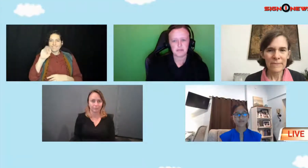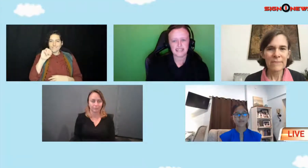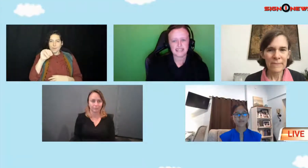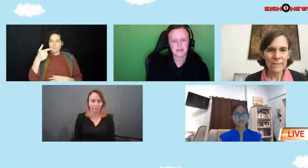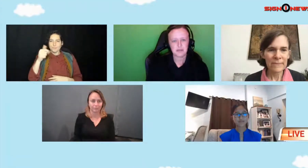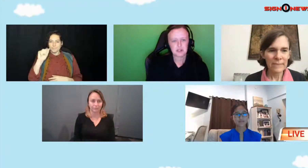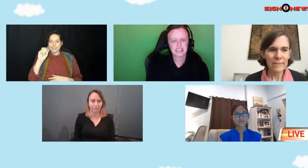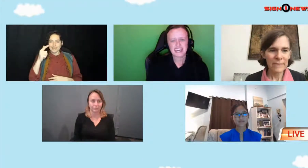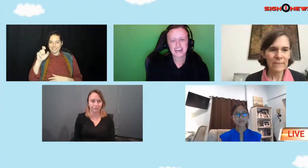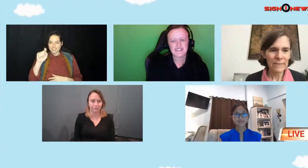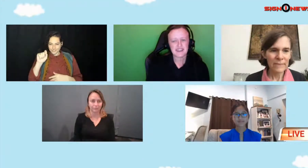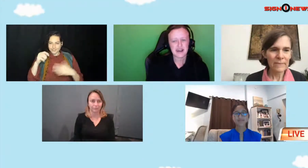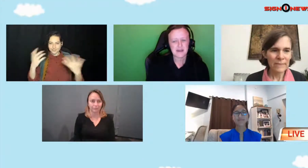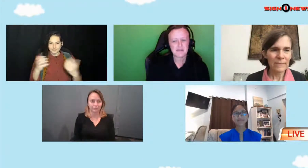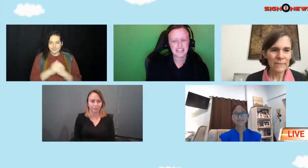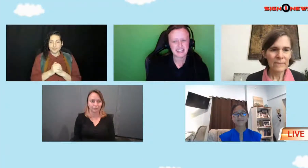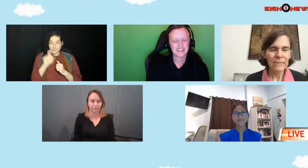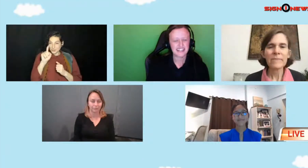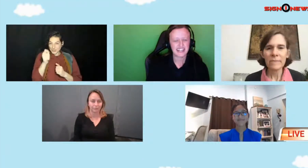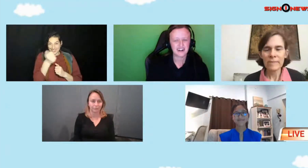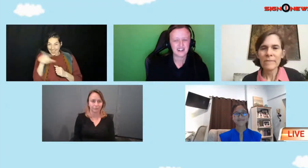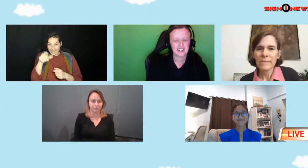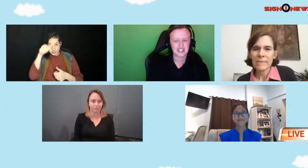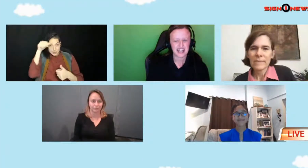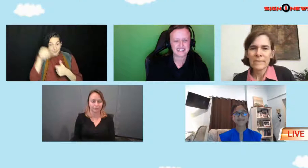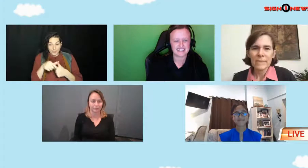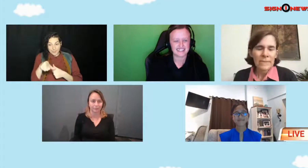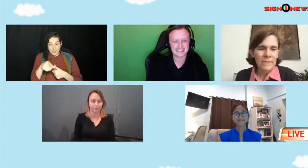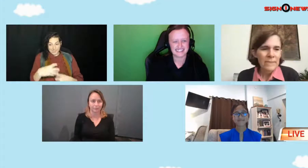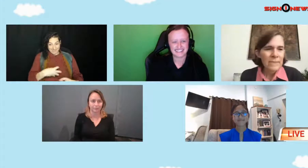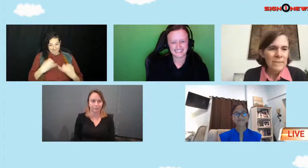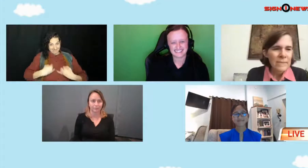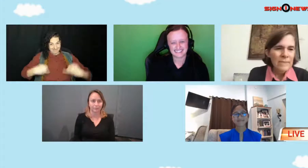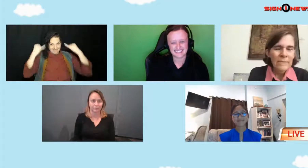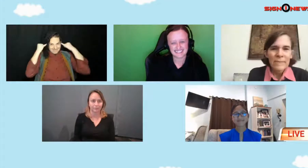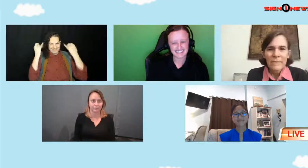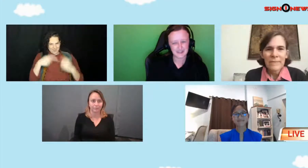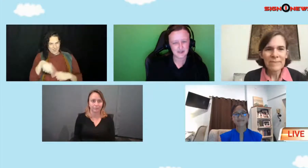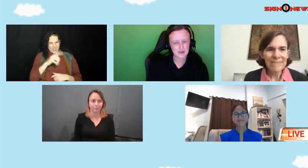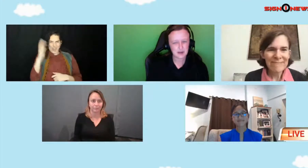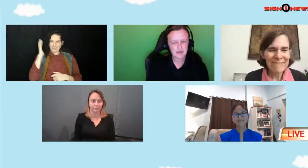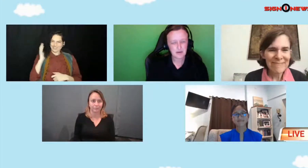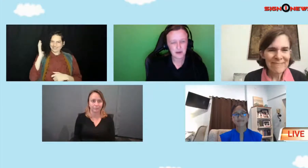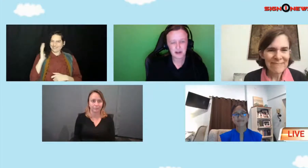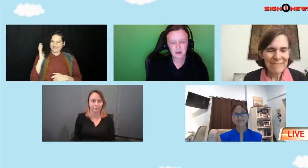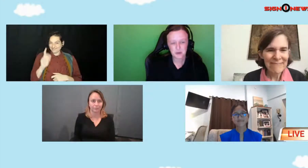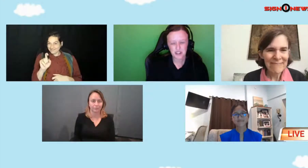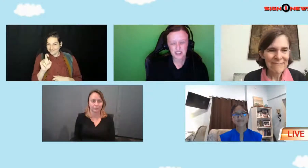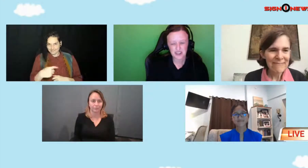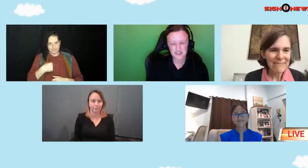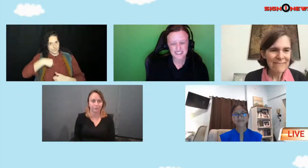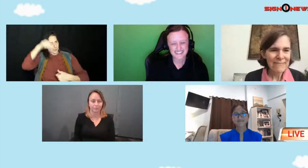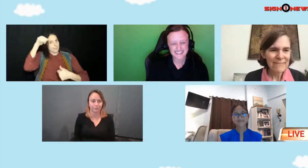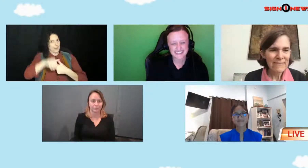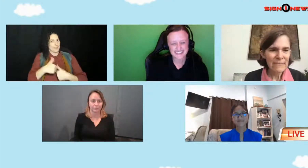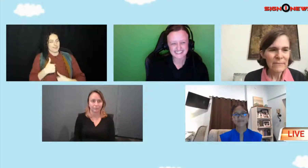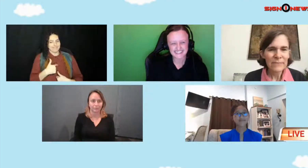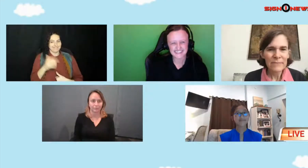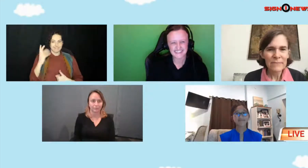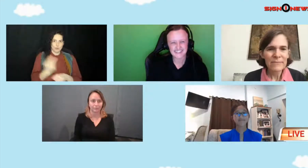wears a big, bulky FM hearing aid on her chest. Does anyone remember wearing one of